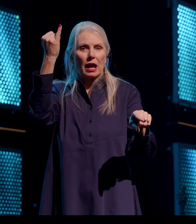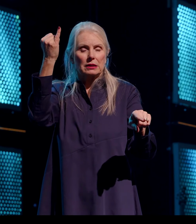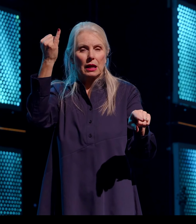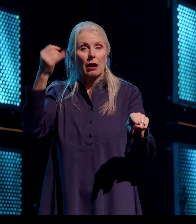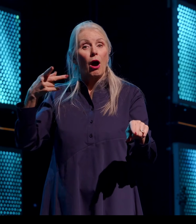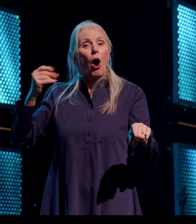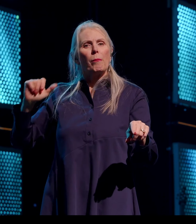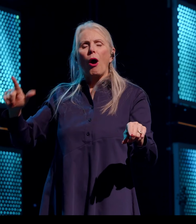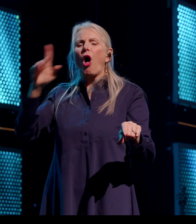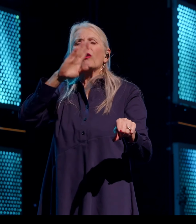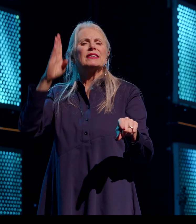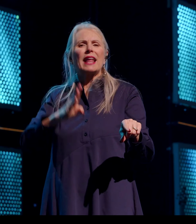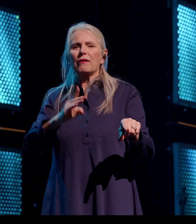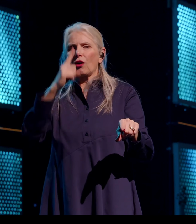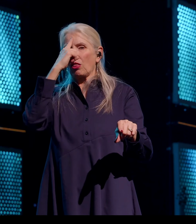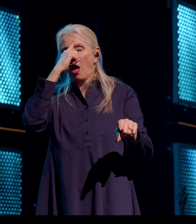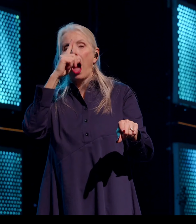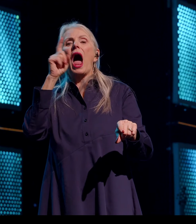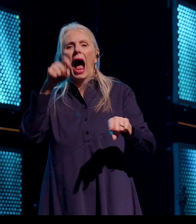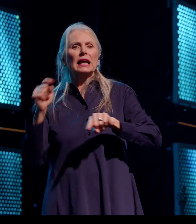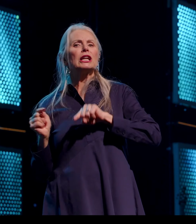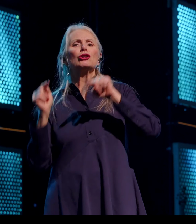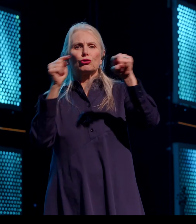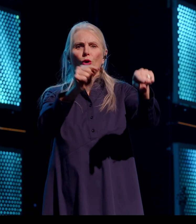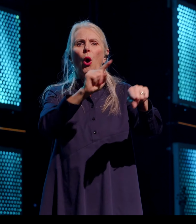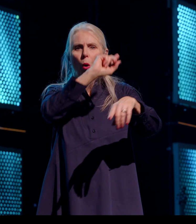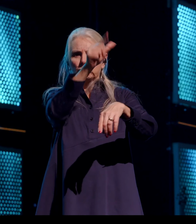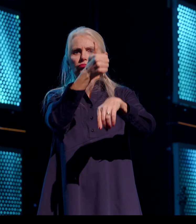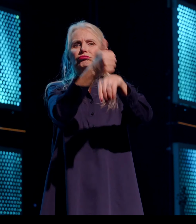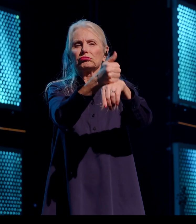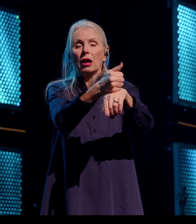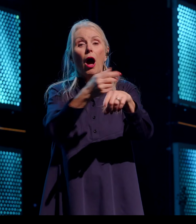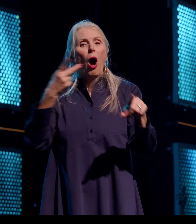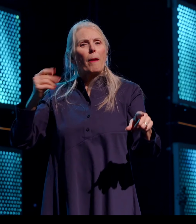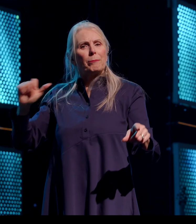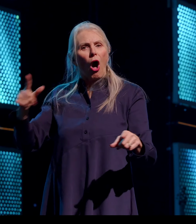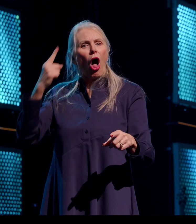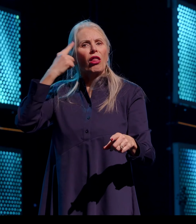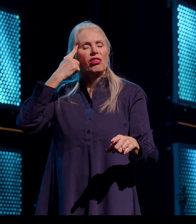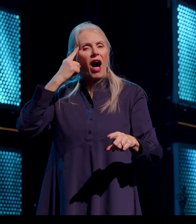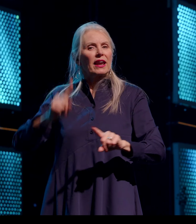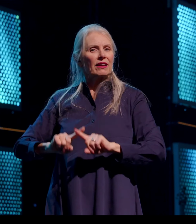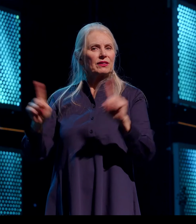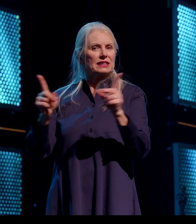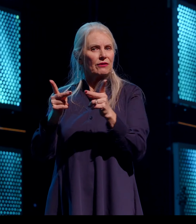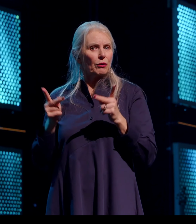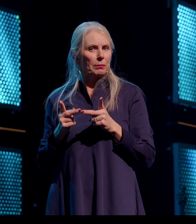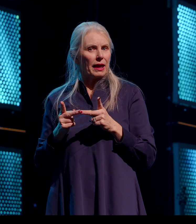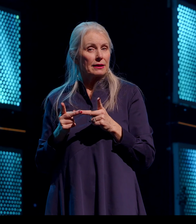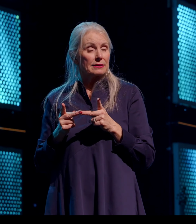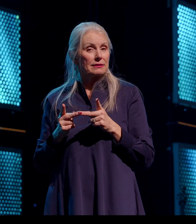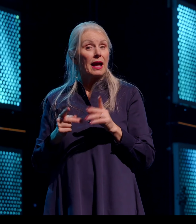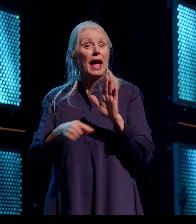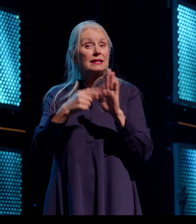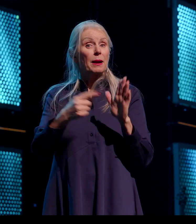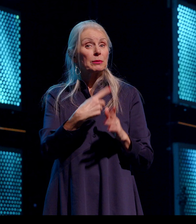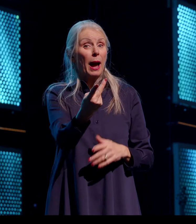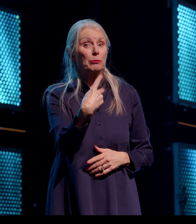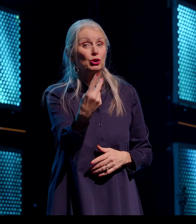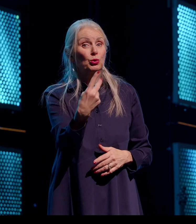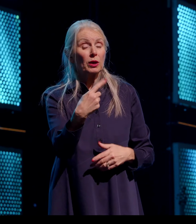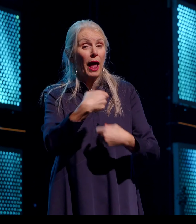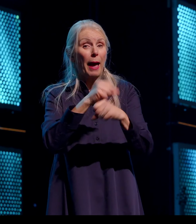plant a church in Philippi. He had ideas somewhere else. And this is talking about making worthy plans in our lives. Sometimes our plans don't work